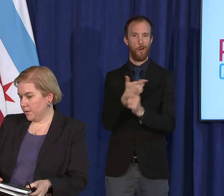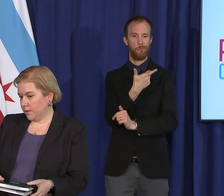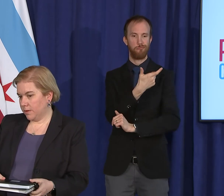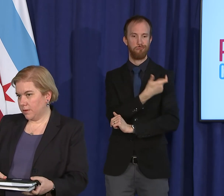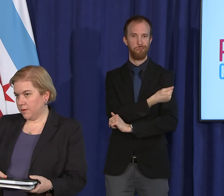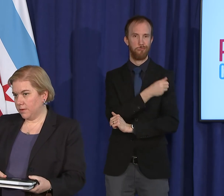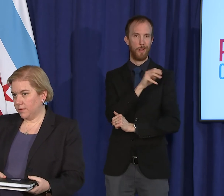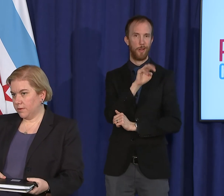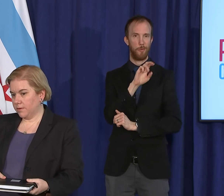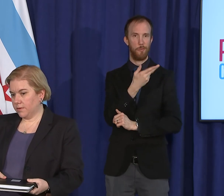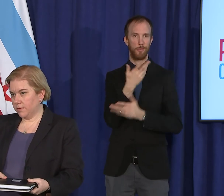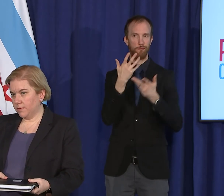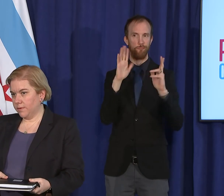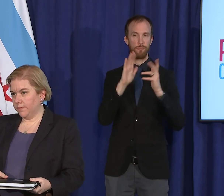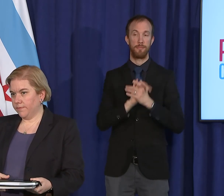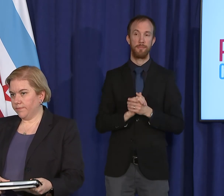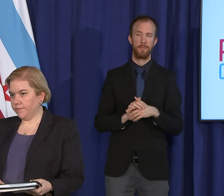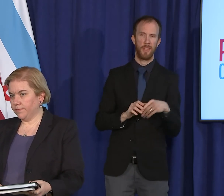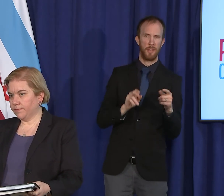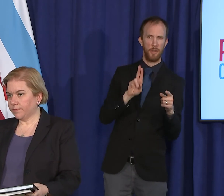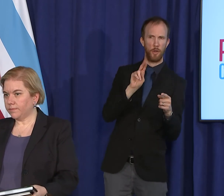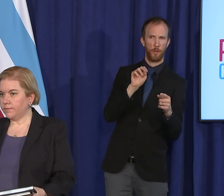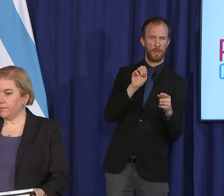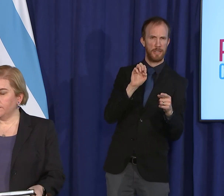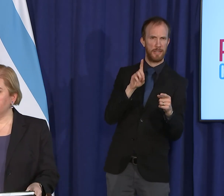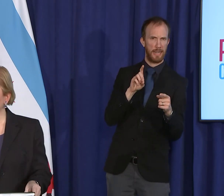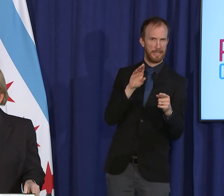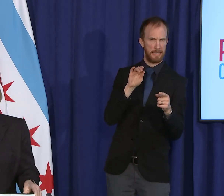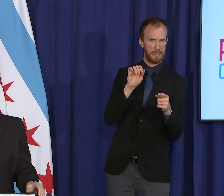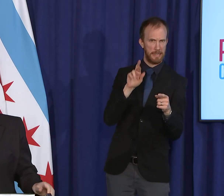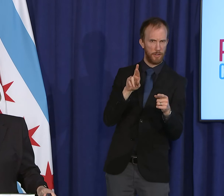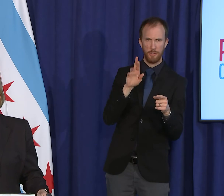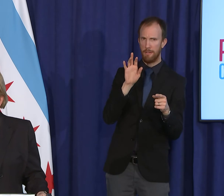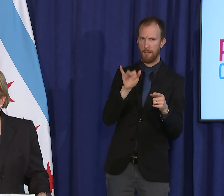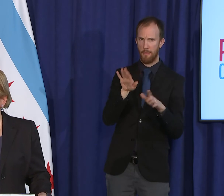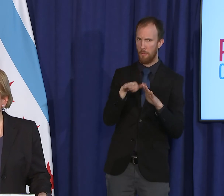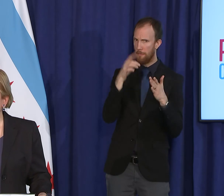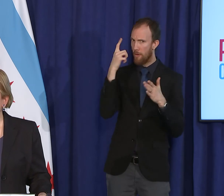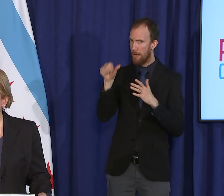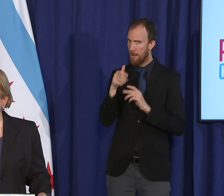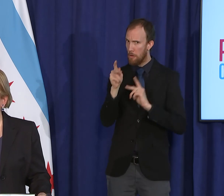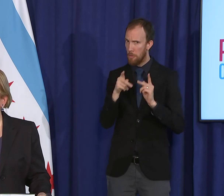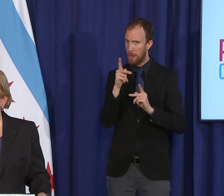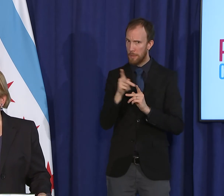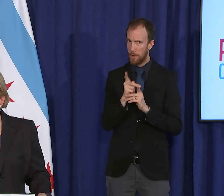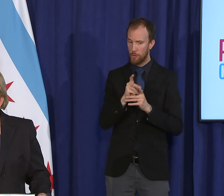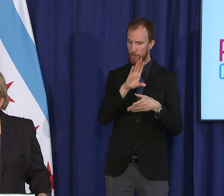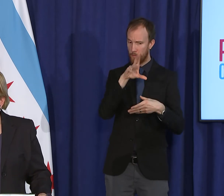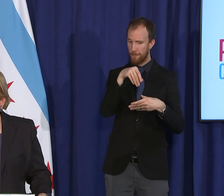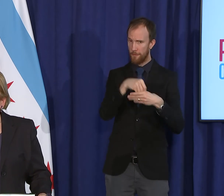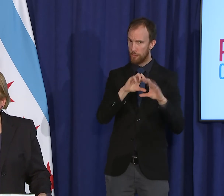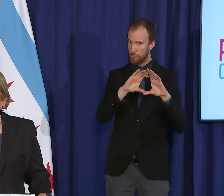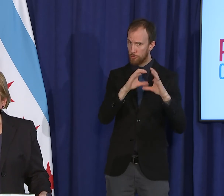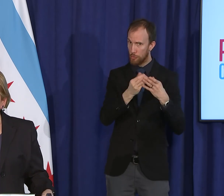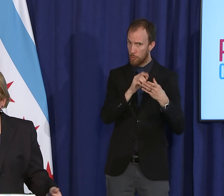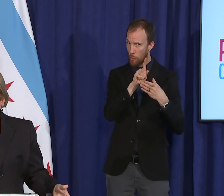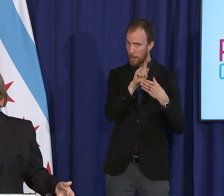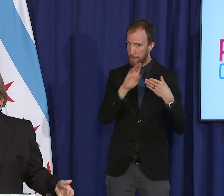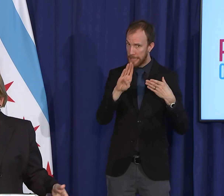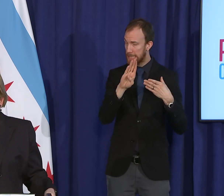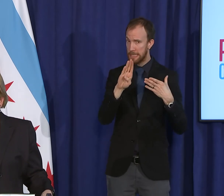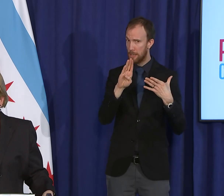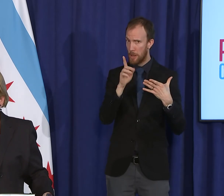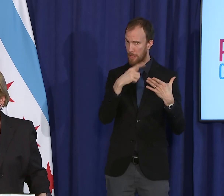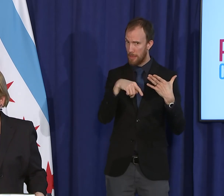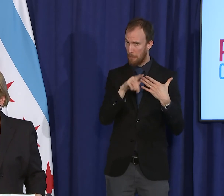be able to be available to everyone under the state's 1B? Even though the county and the city hasn't been able to do that yet. Yeah, so let me address